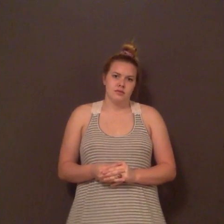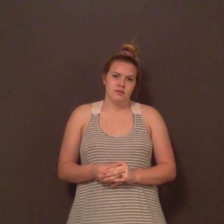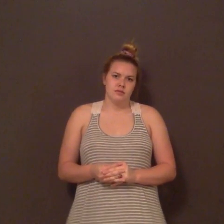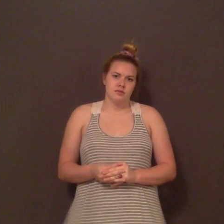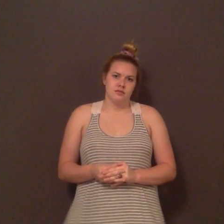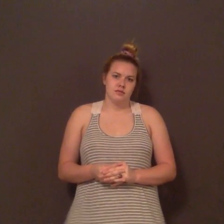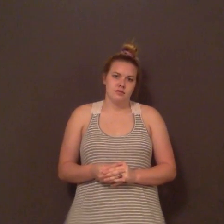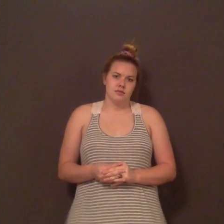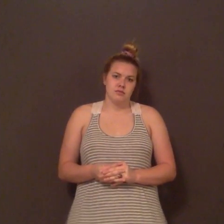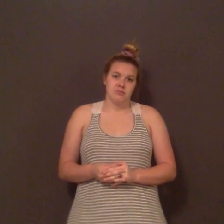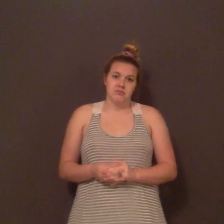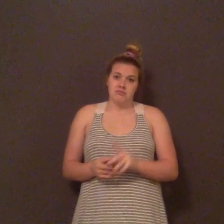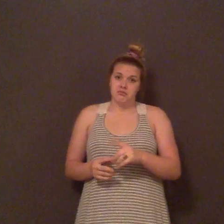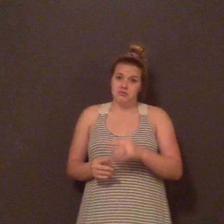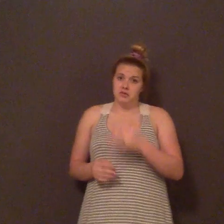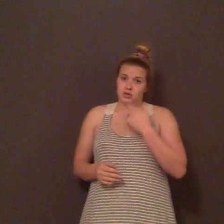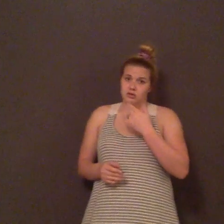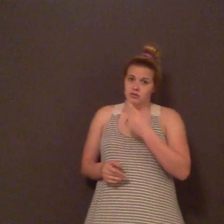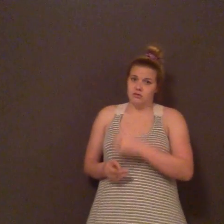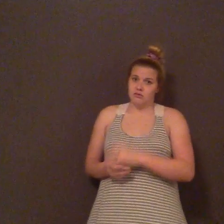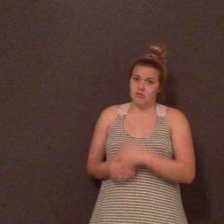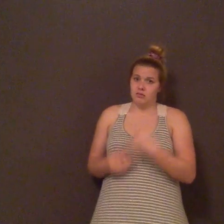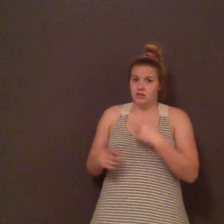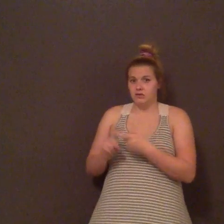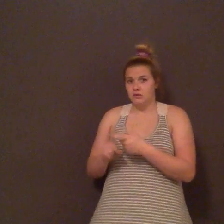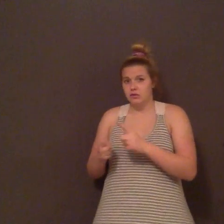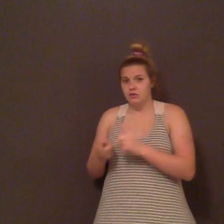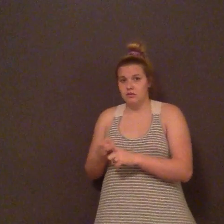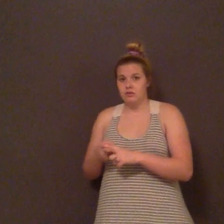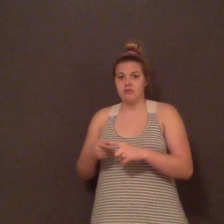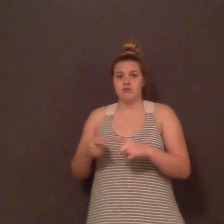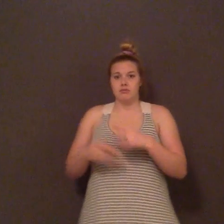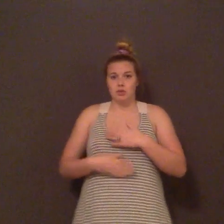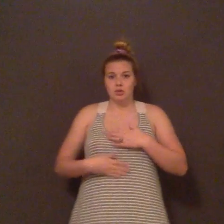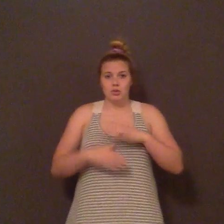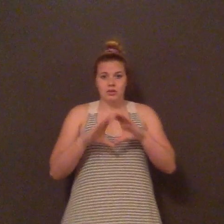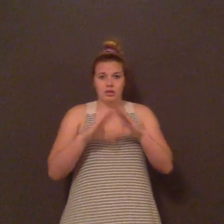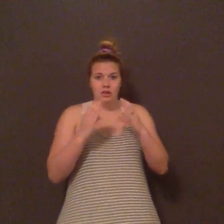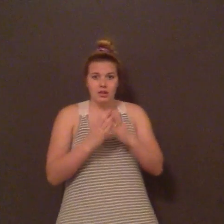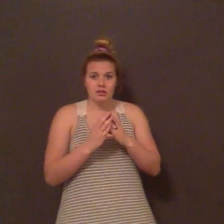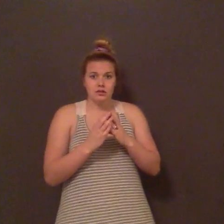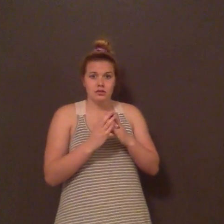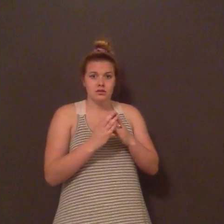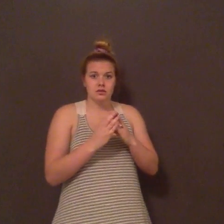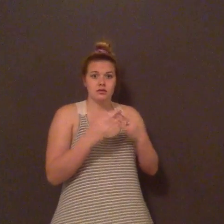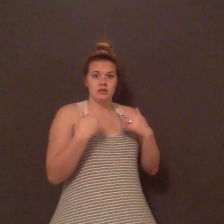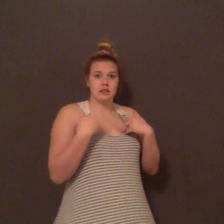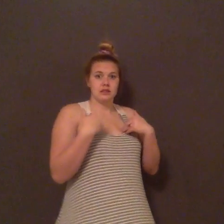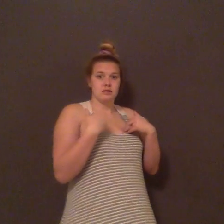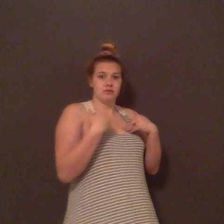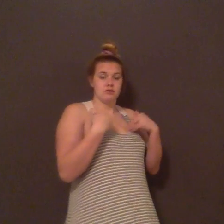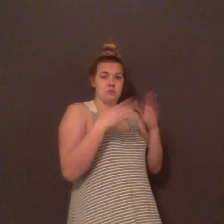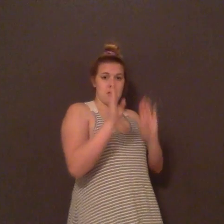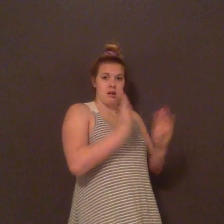She seems to be doing well. She's made some friends, likes her classes. Seems to really like that one with Professor Kamen. I'm